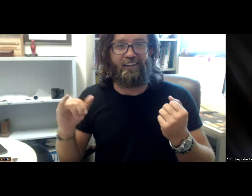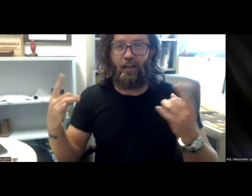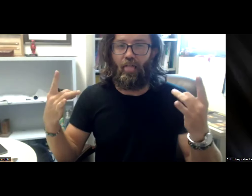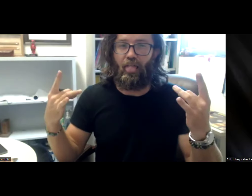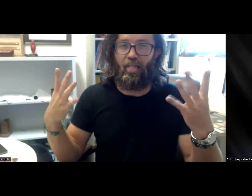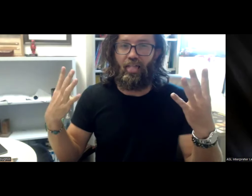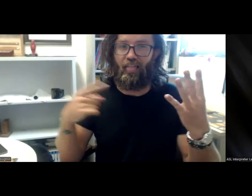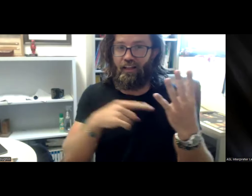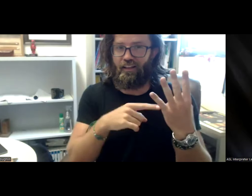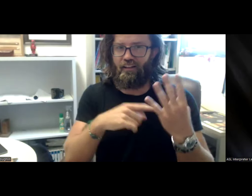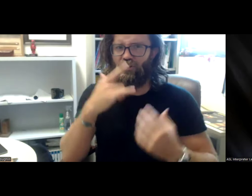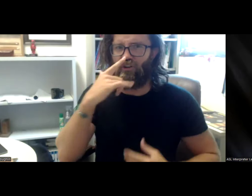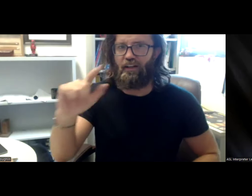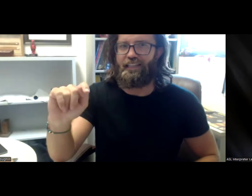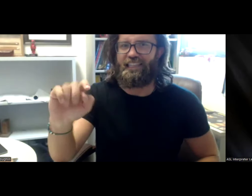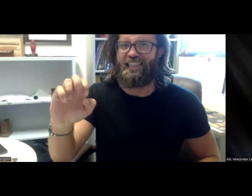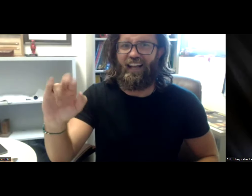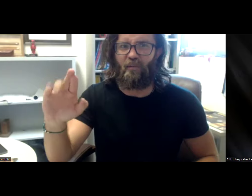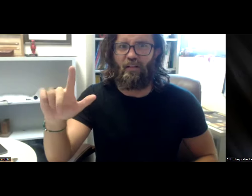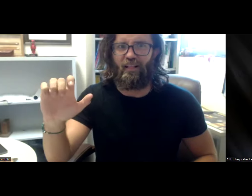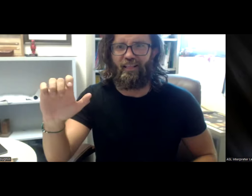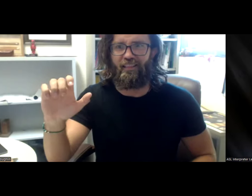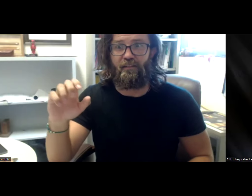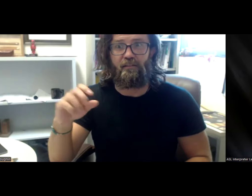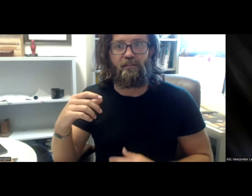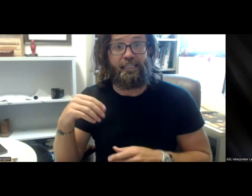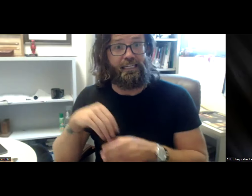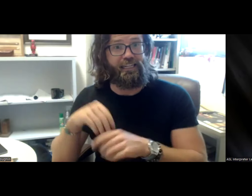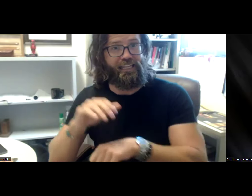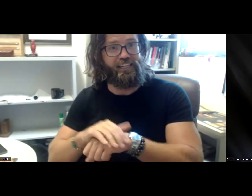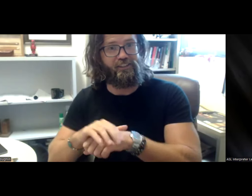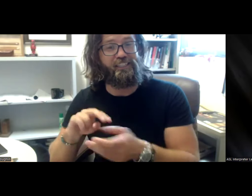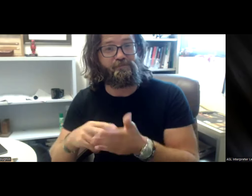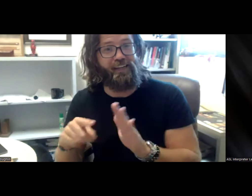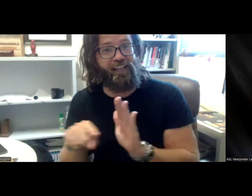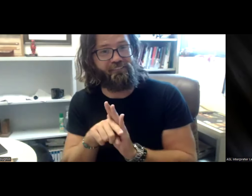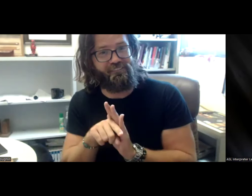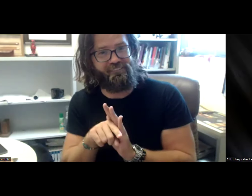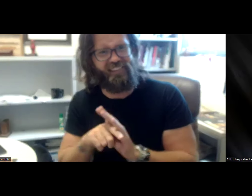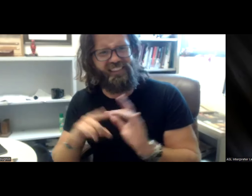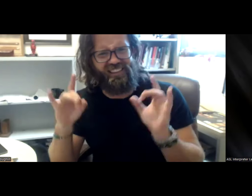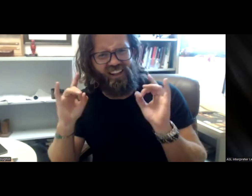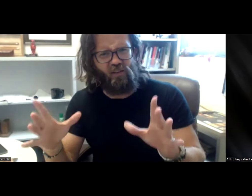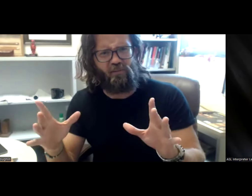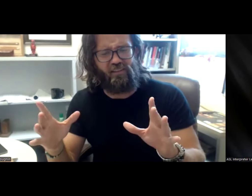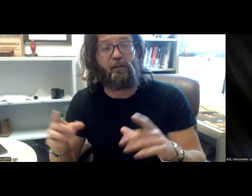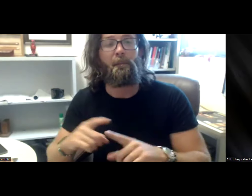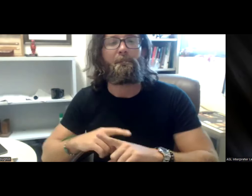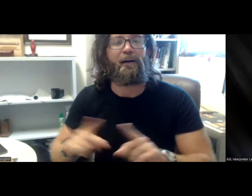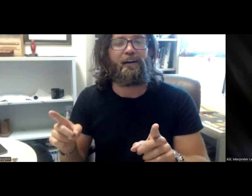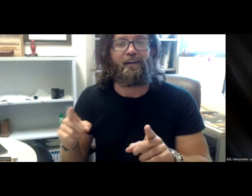Sometimes you'll see like some signs like this. They look terrible. Like in